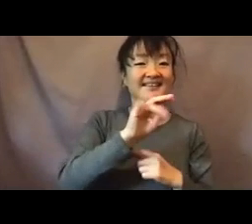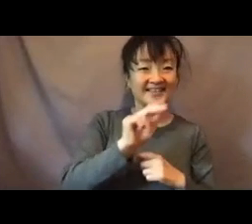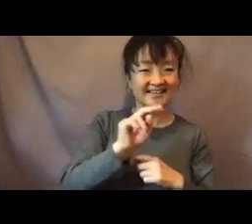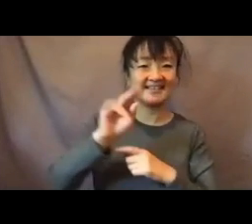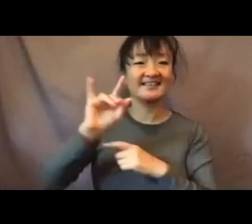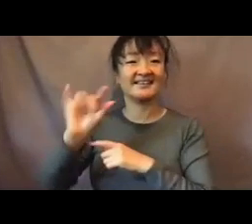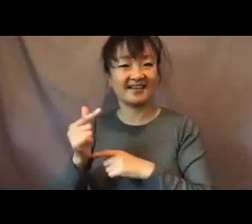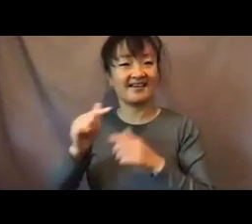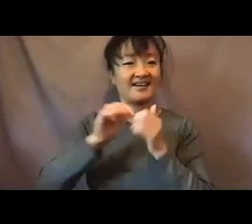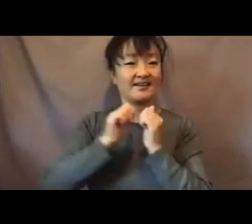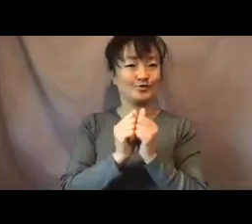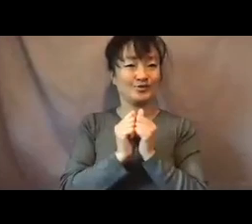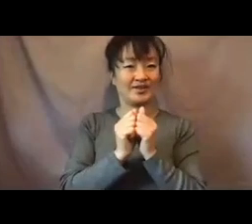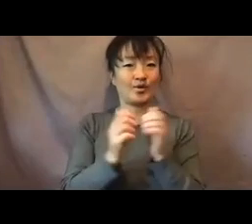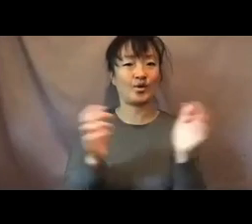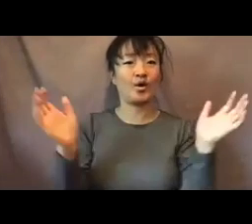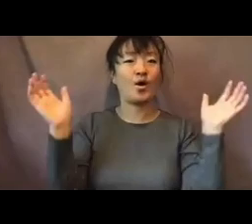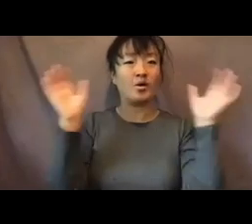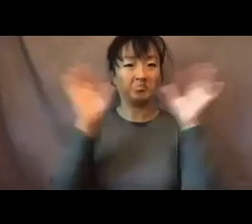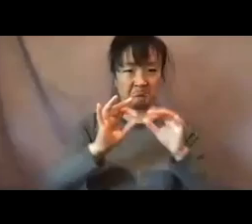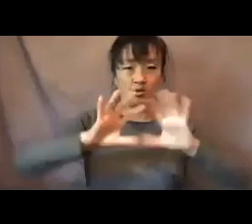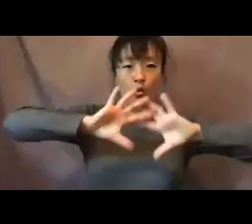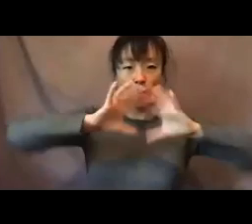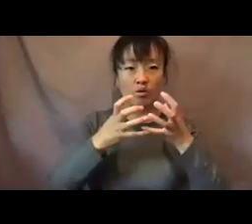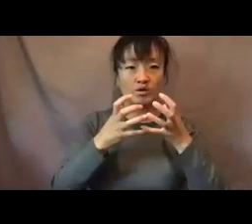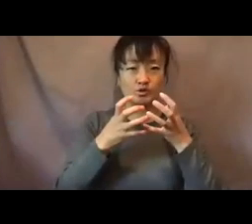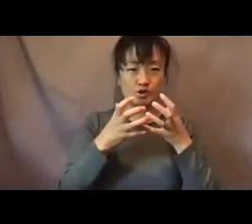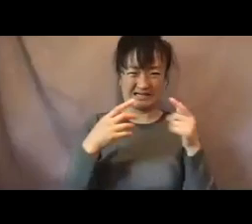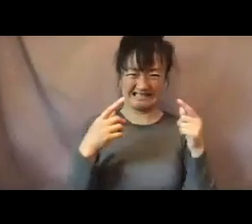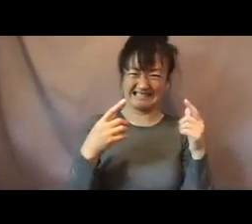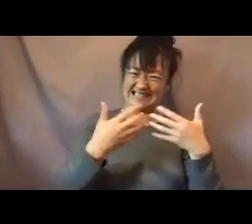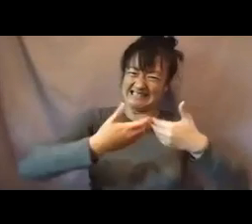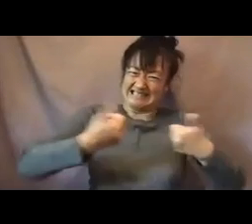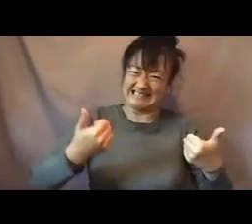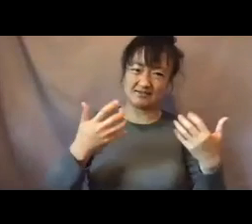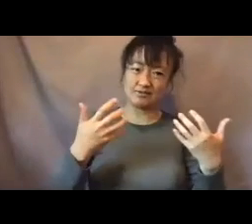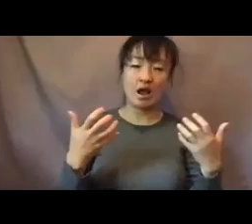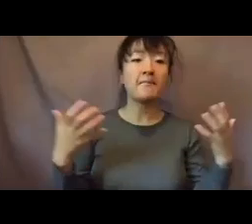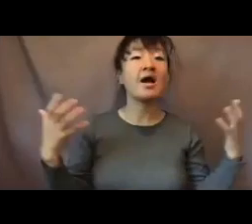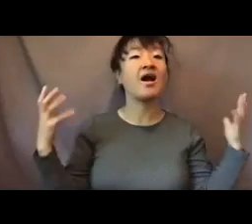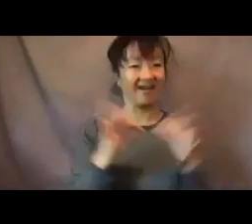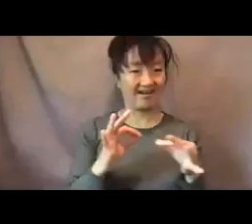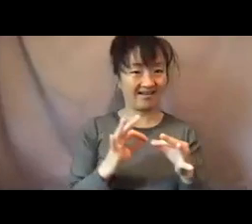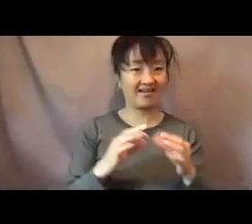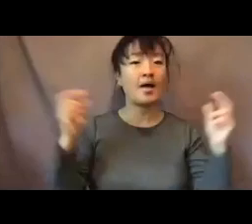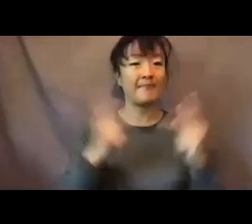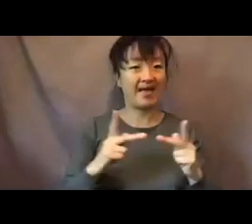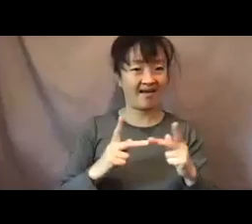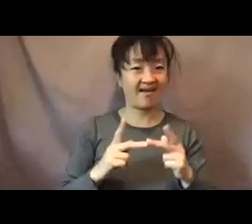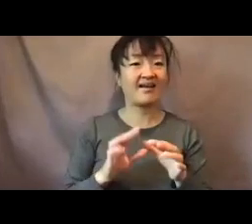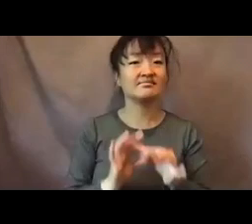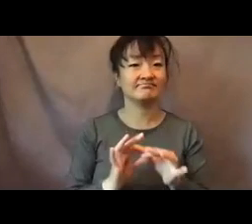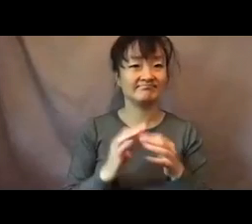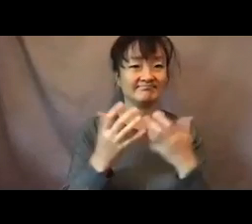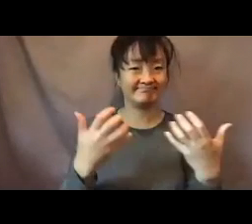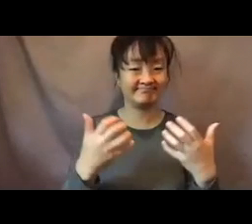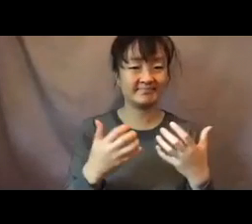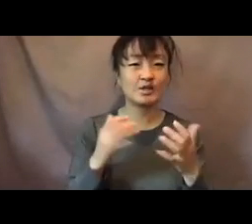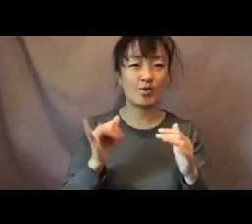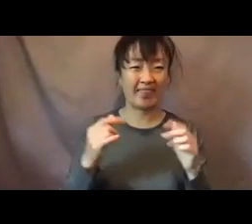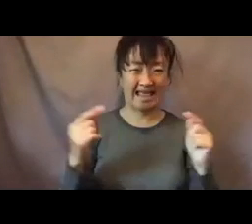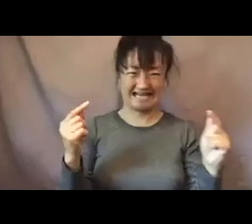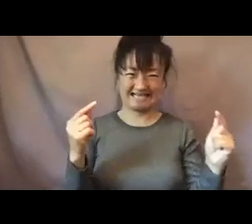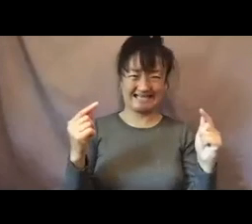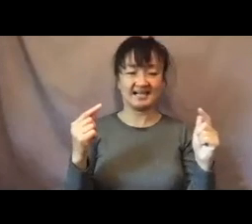this urge to separate, but also this urge to sort of come together again. And this is sort of the constant tension that we're walking and living